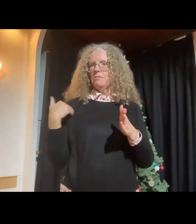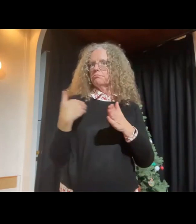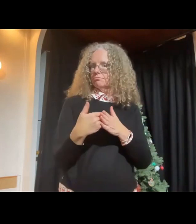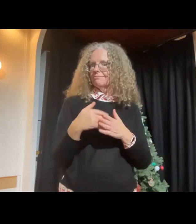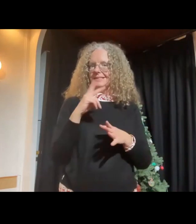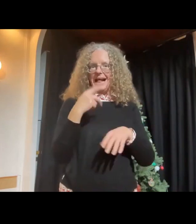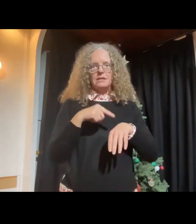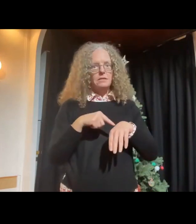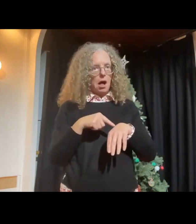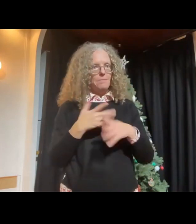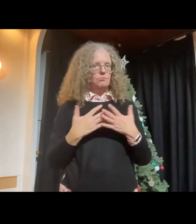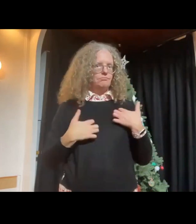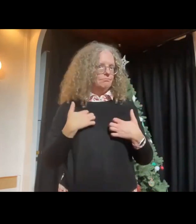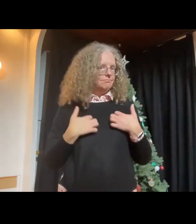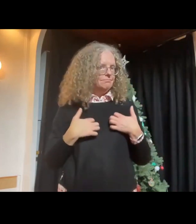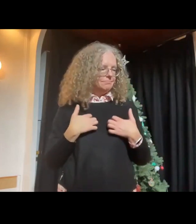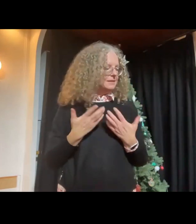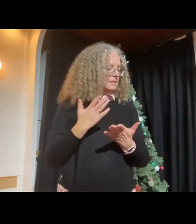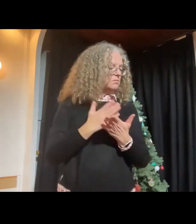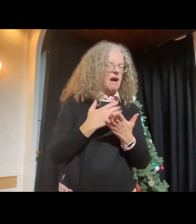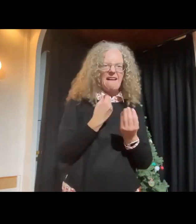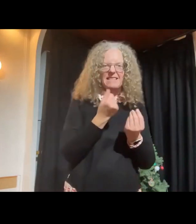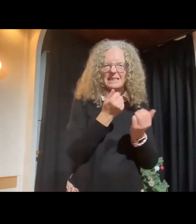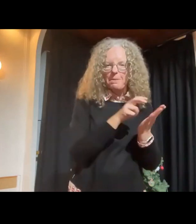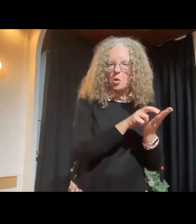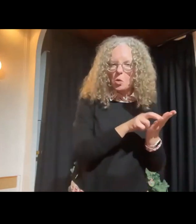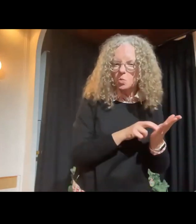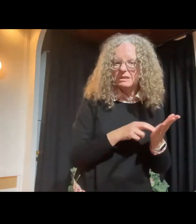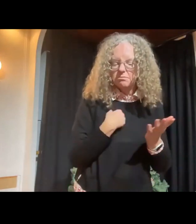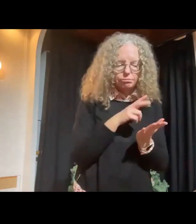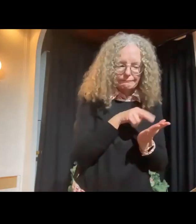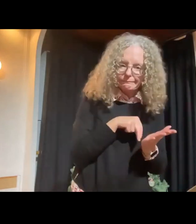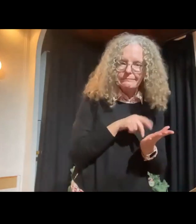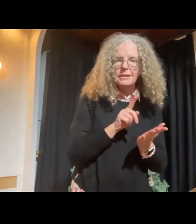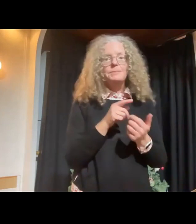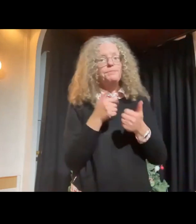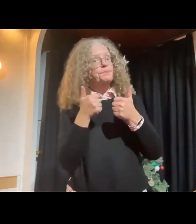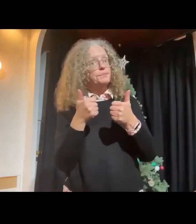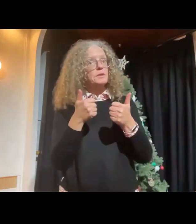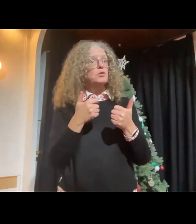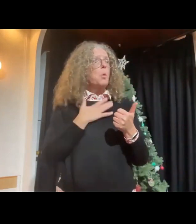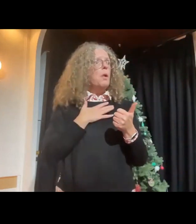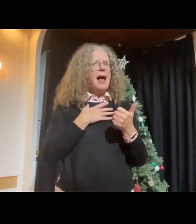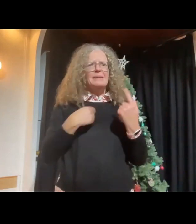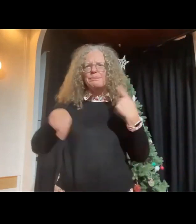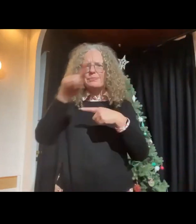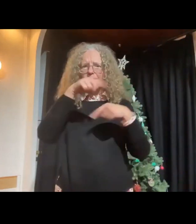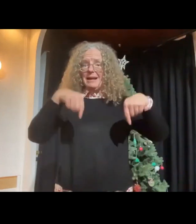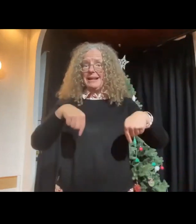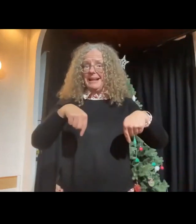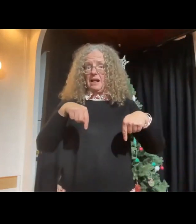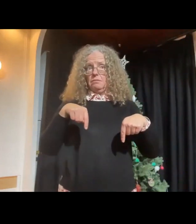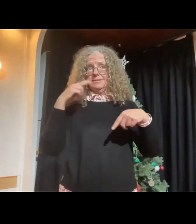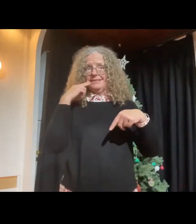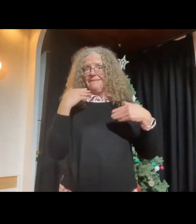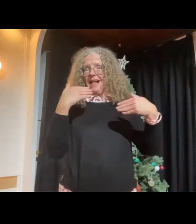This is the second we've had this year, and we're here at Deaf Action in Edinburgh. I do have some notes so that I don't forget